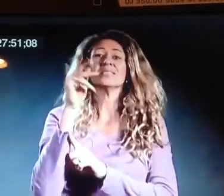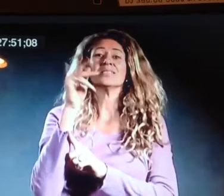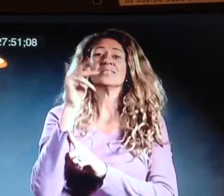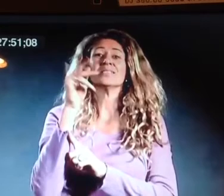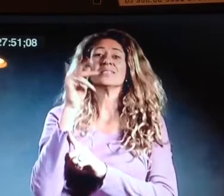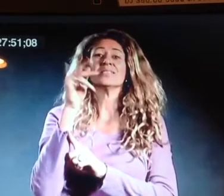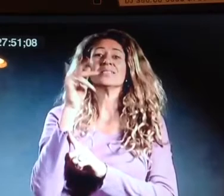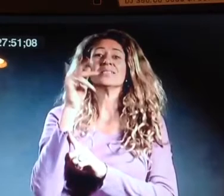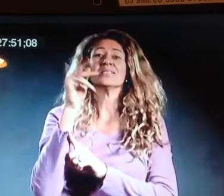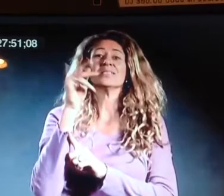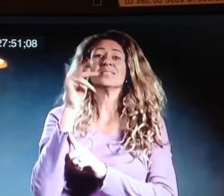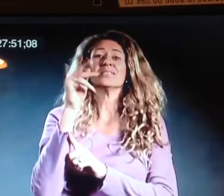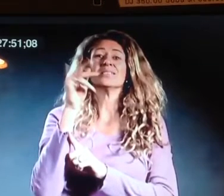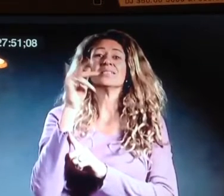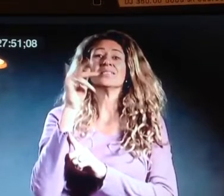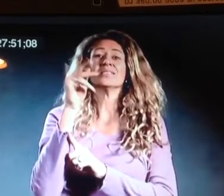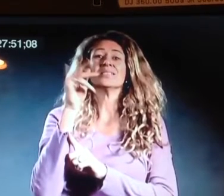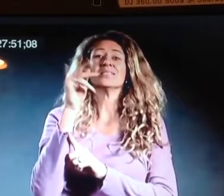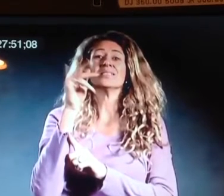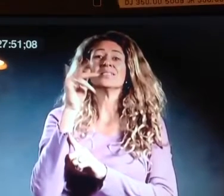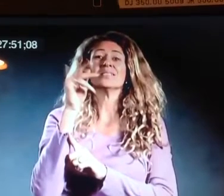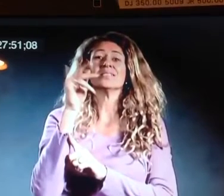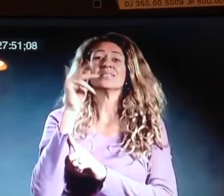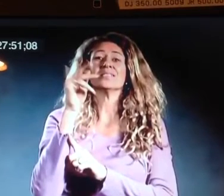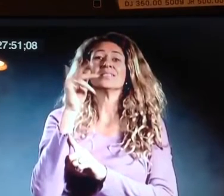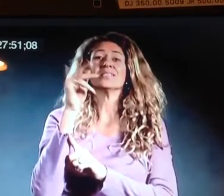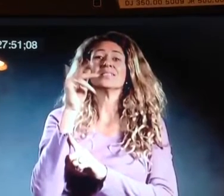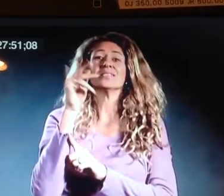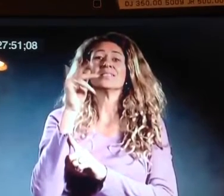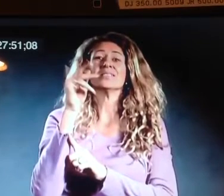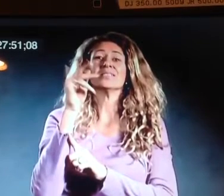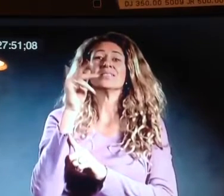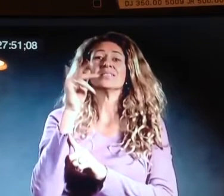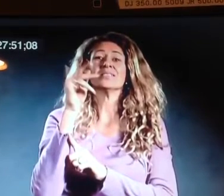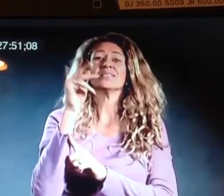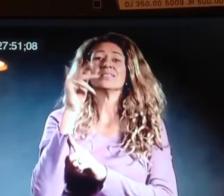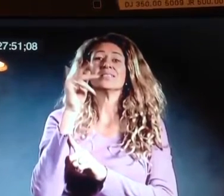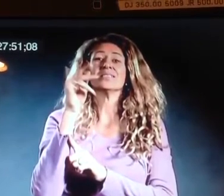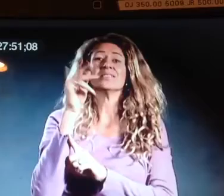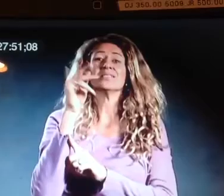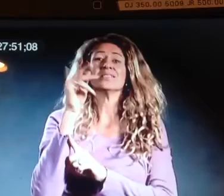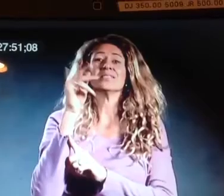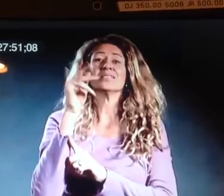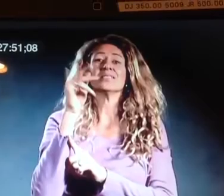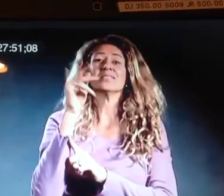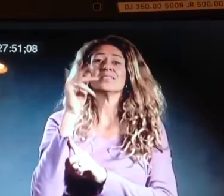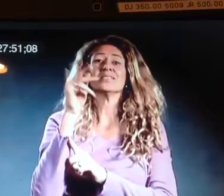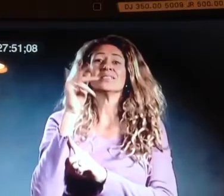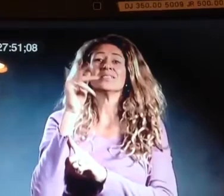I had so much of it that I couldn't eat it all by myself. I was giving it to people, and people were telling me how wonderful it was and how fresh it